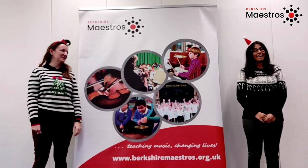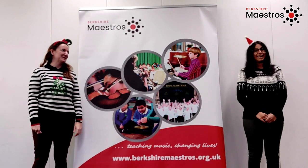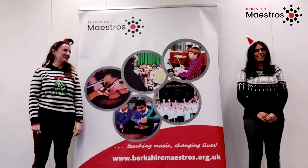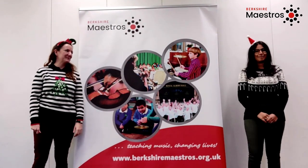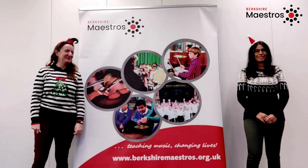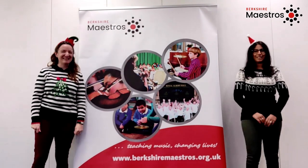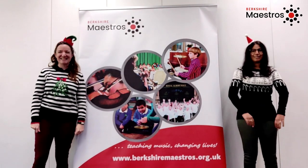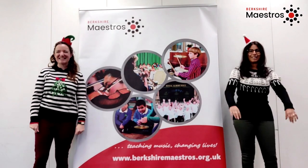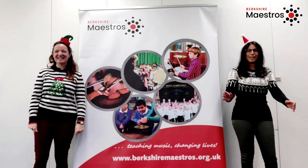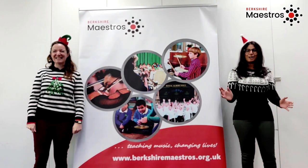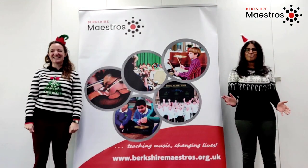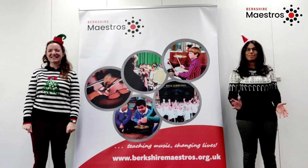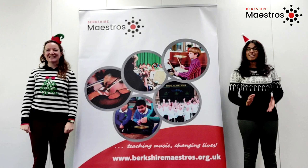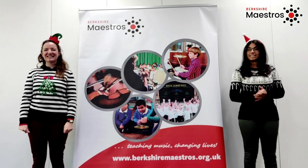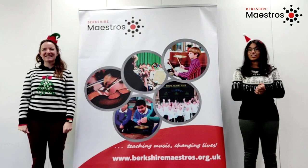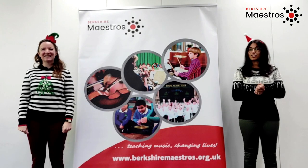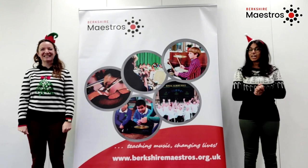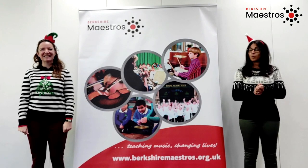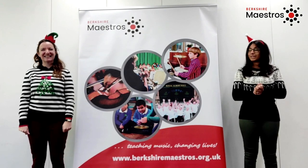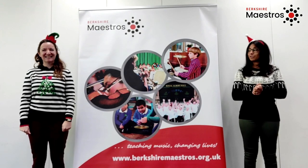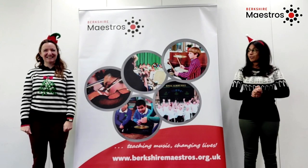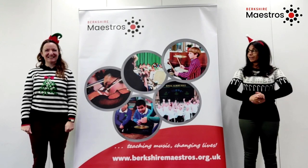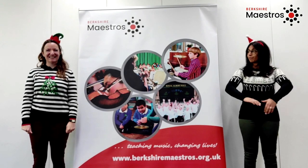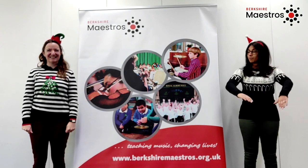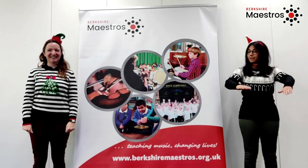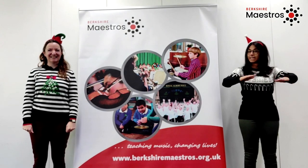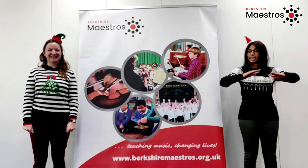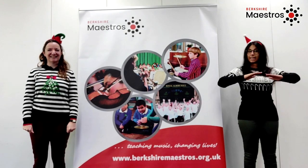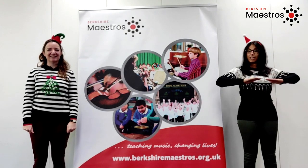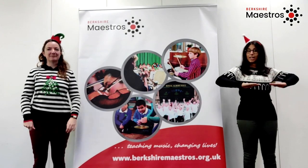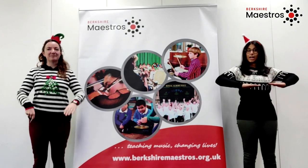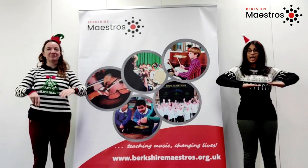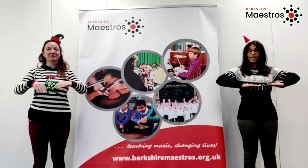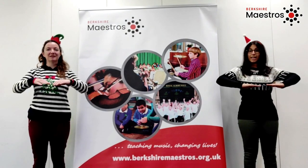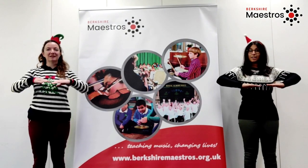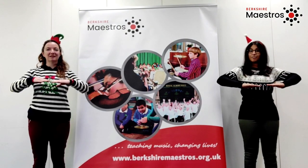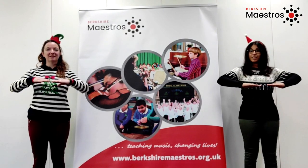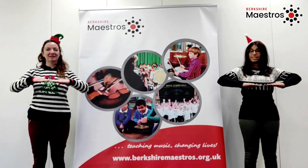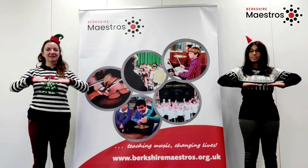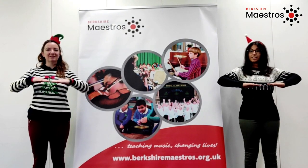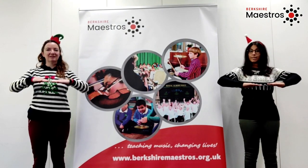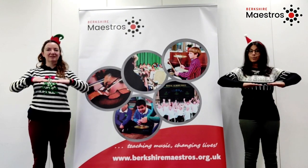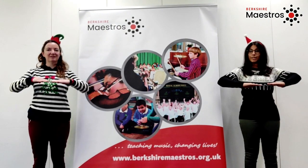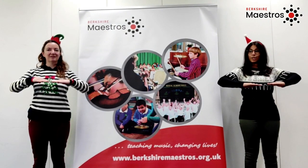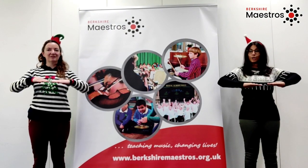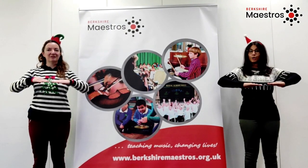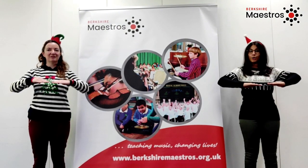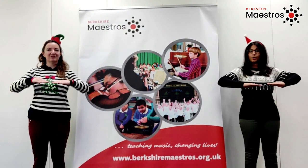important. Absolutely. Are we ready? Shall we try it from the beginning? Elevator, here we go.